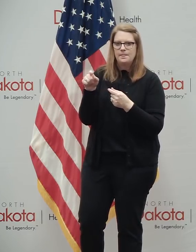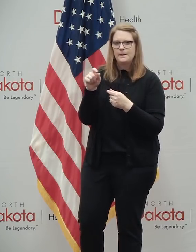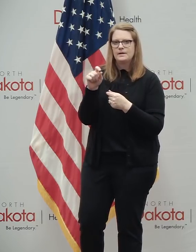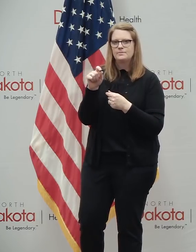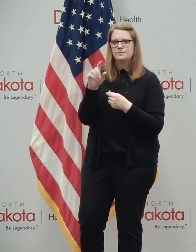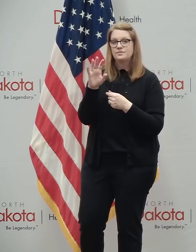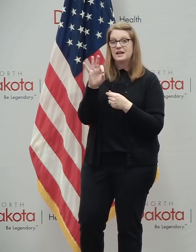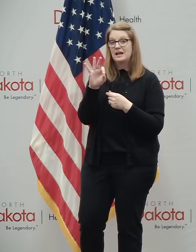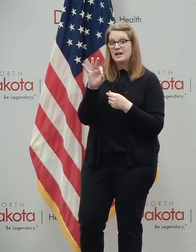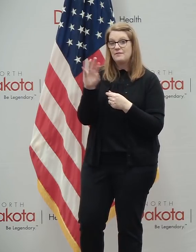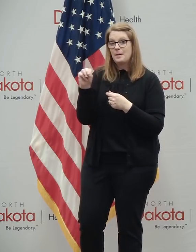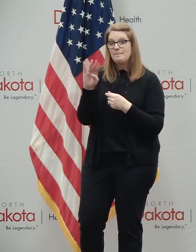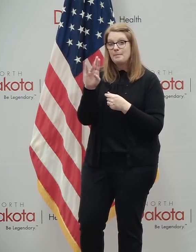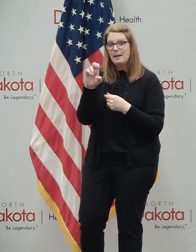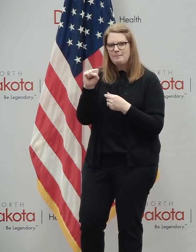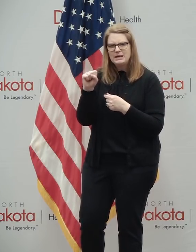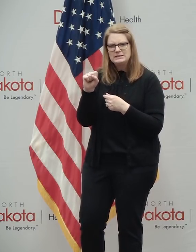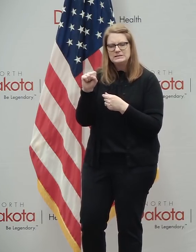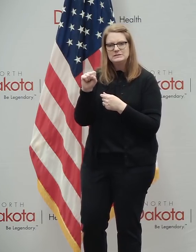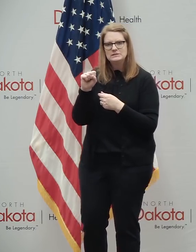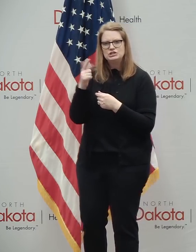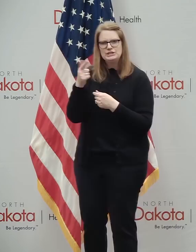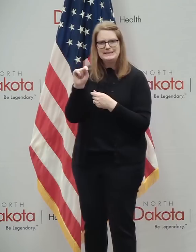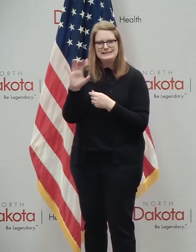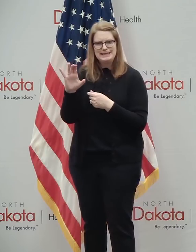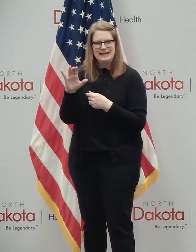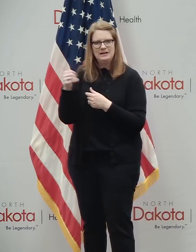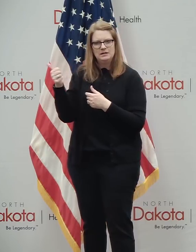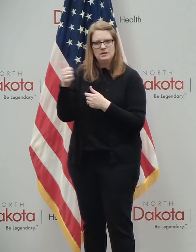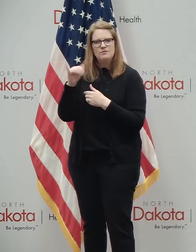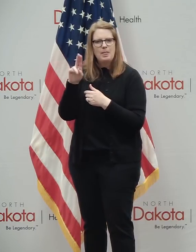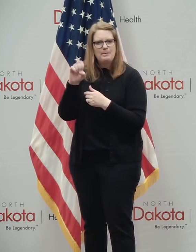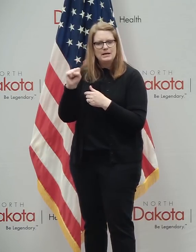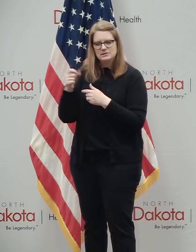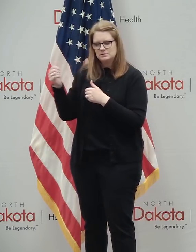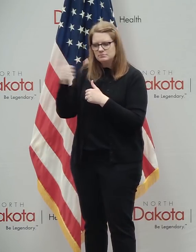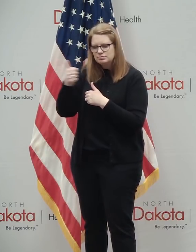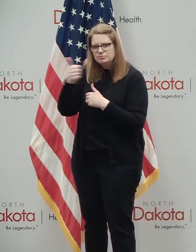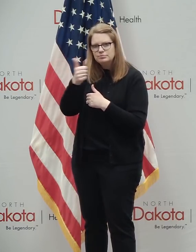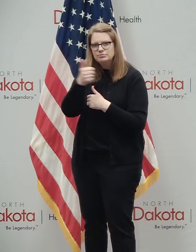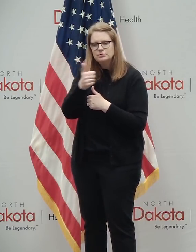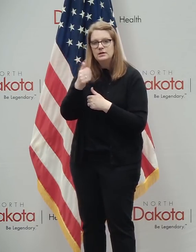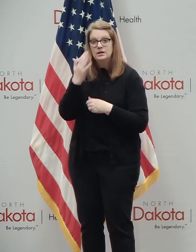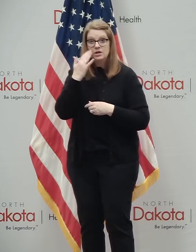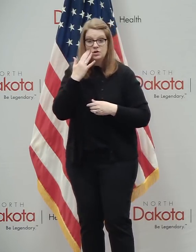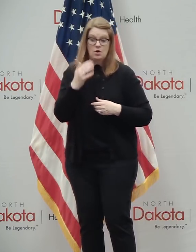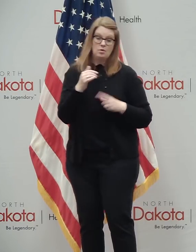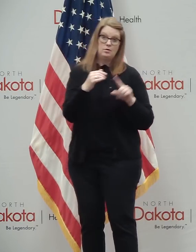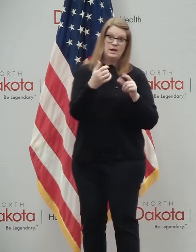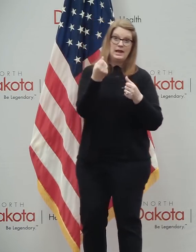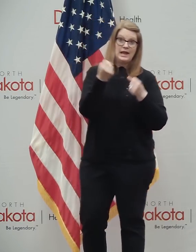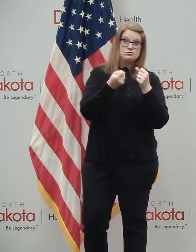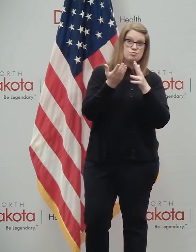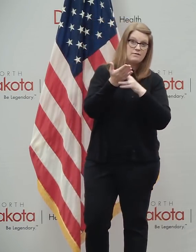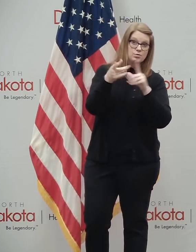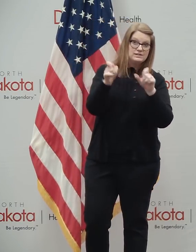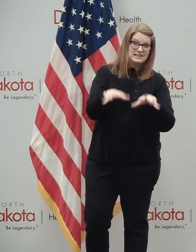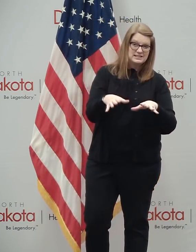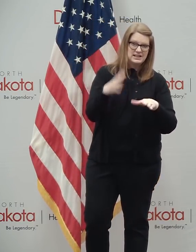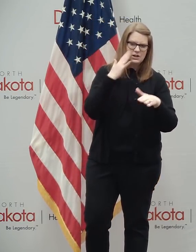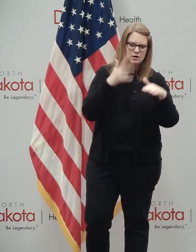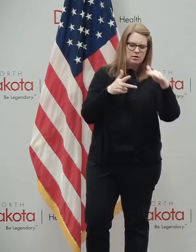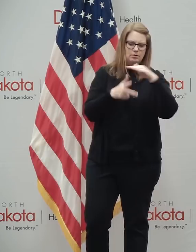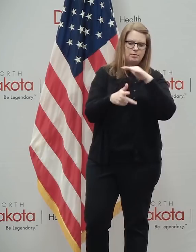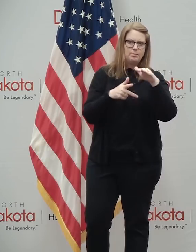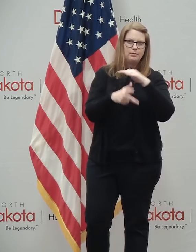Fargo transportation center is for public transit. And we know that when we're doing drive-through testing, then automatically we're